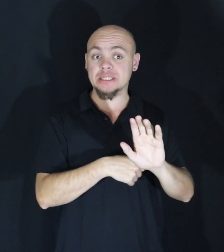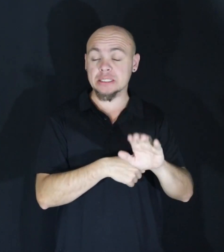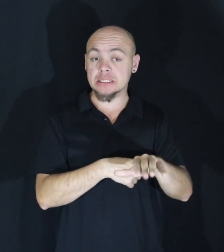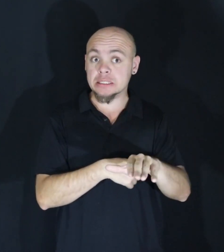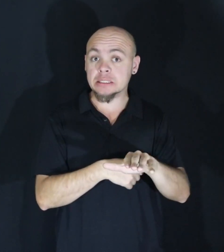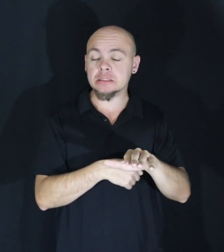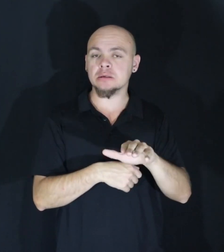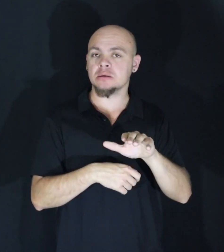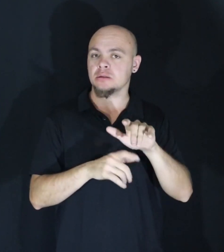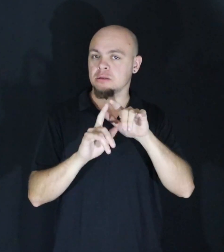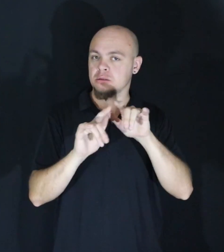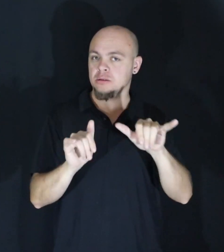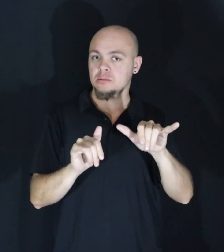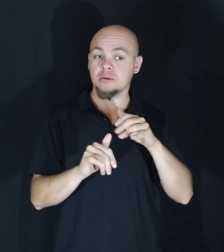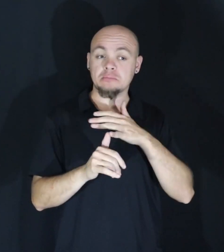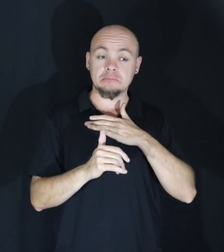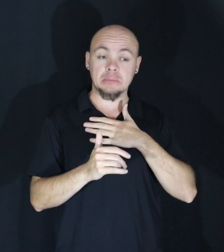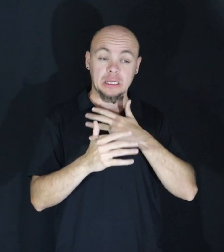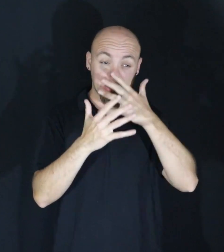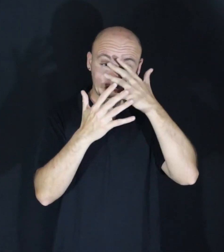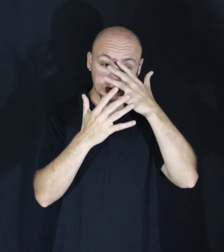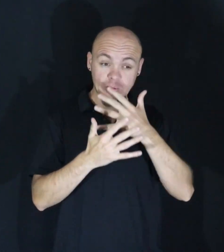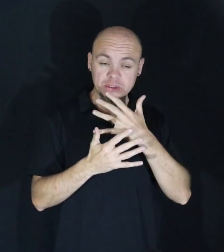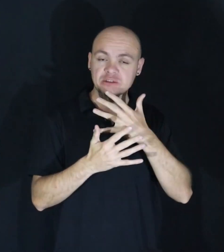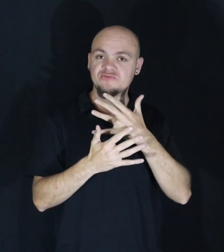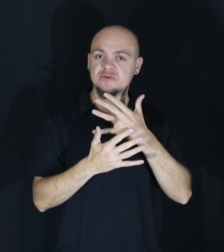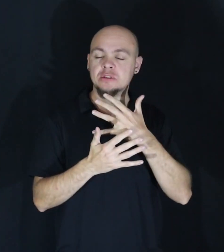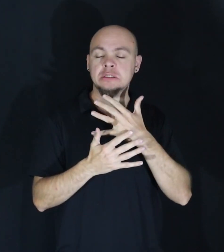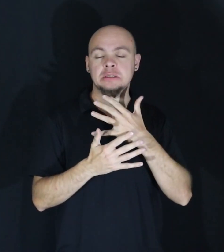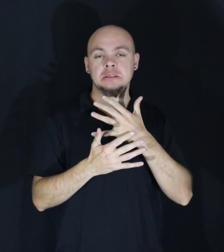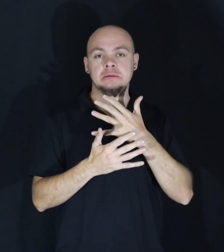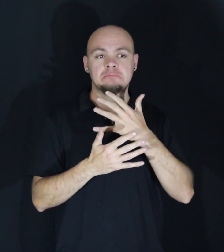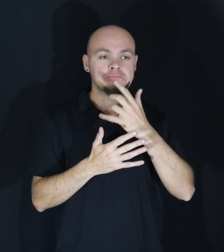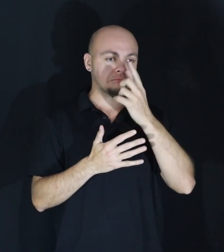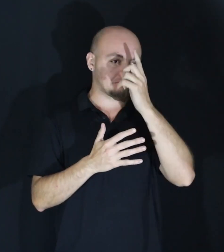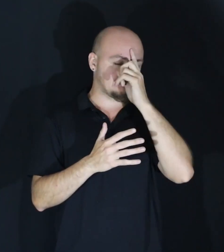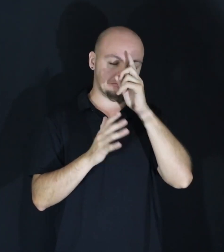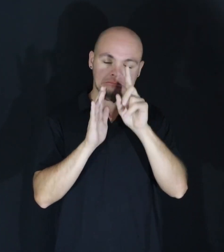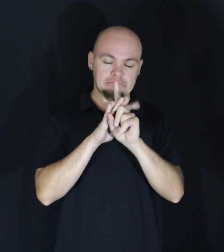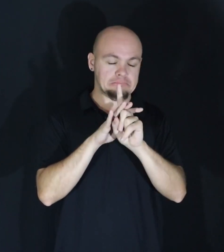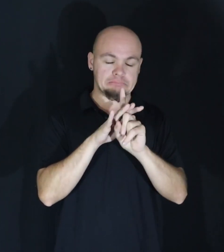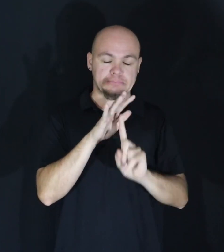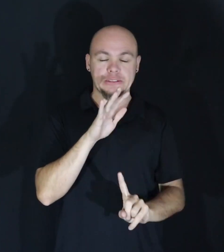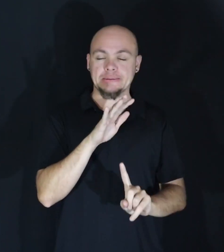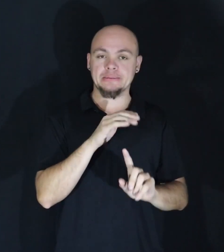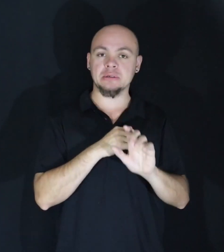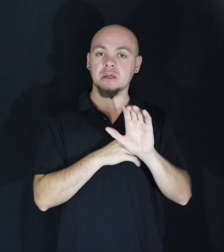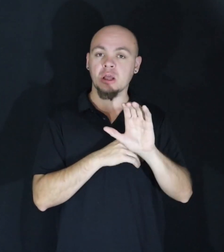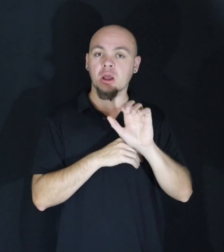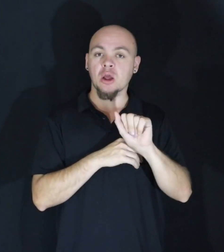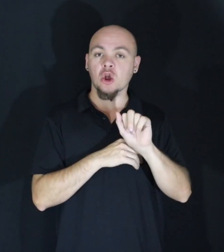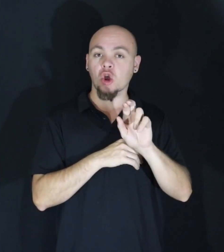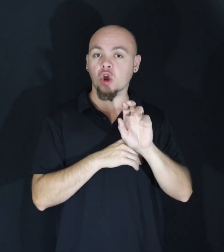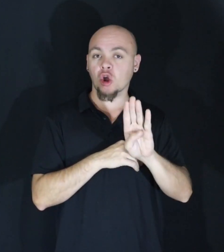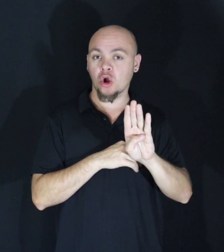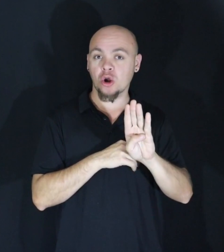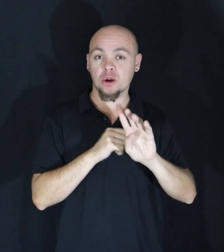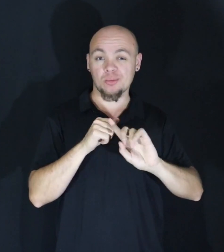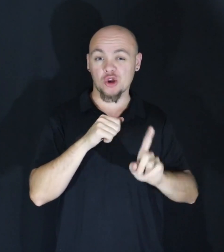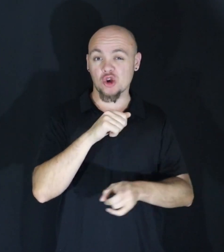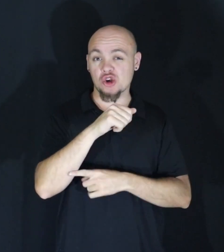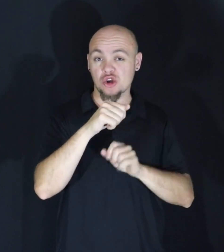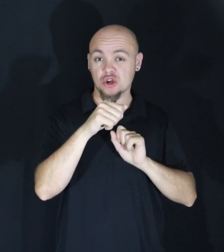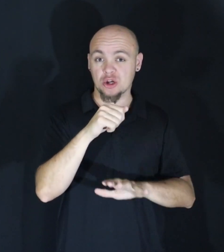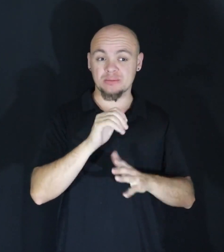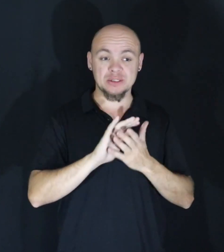Yet there I was in my grief, and it slipped my mind that garbage quickly turns to sugar in